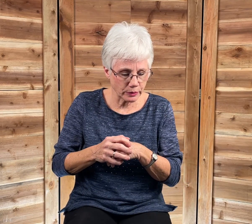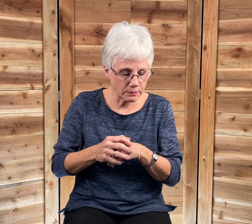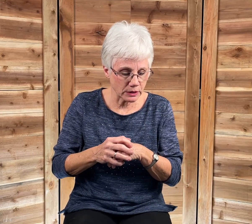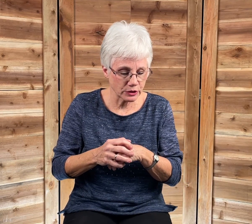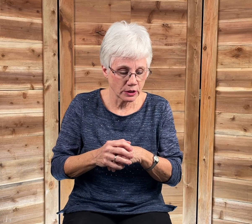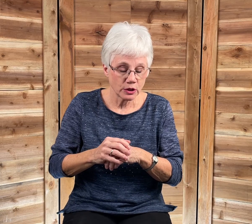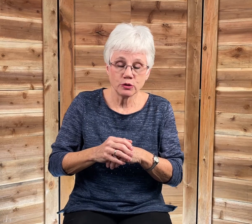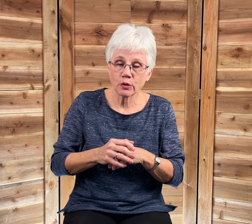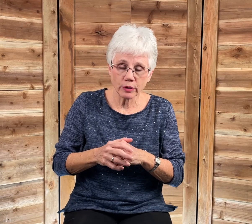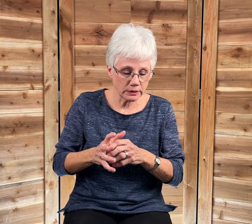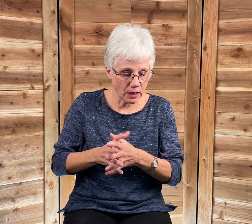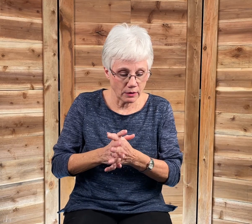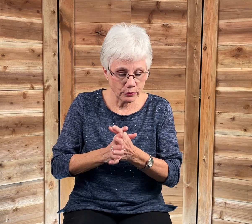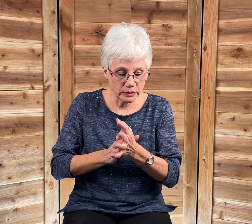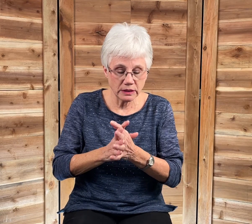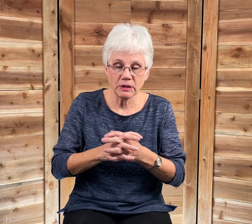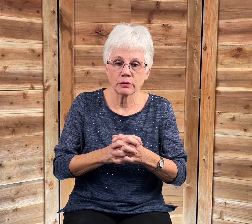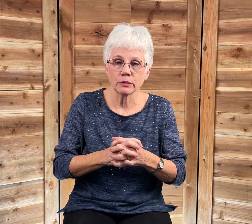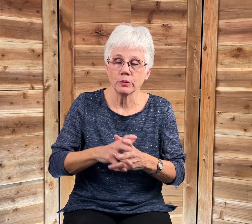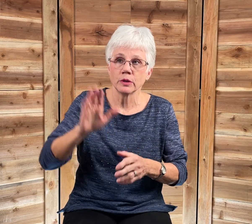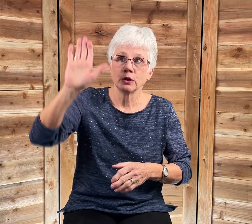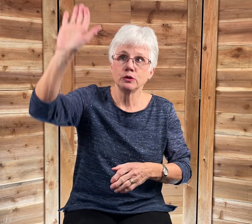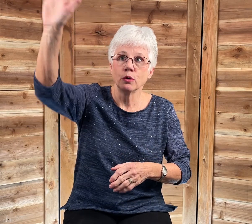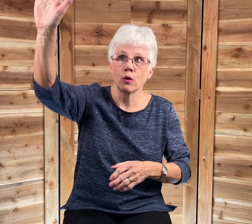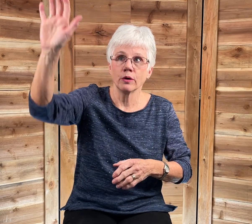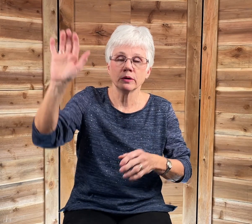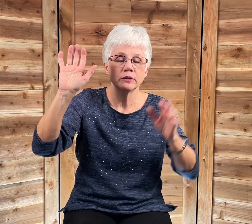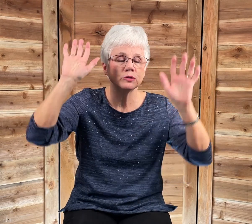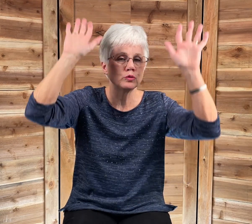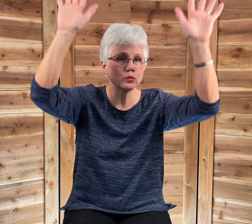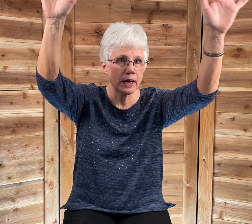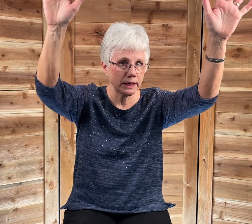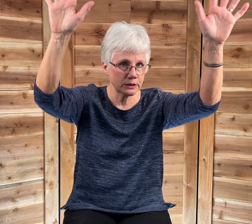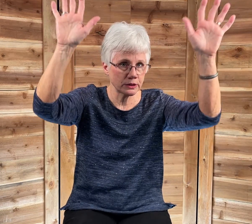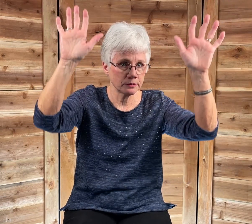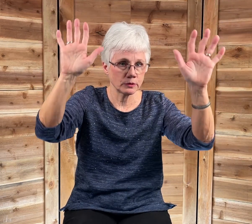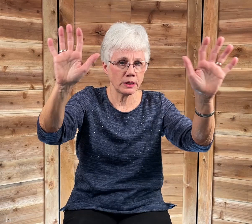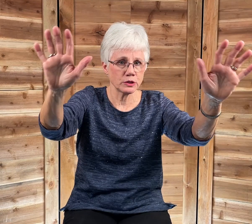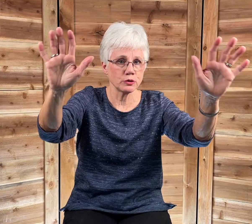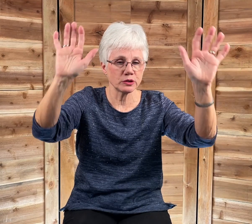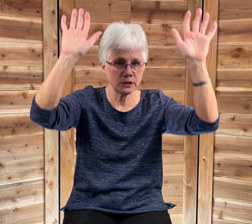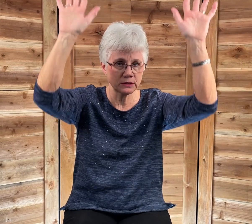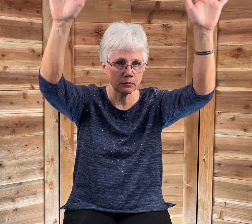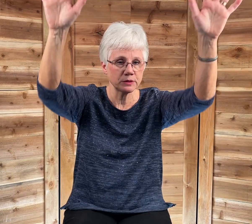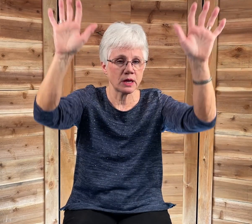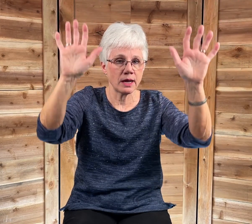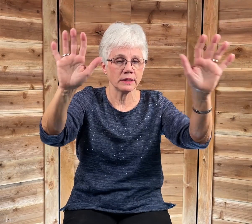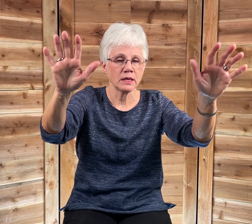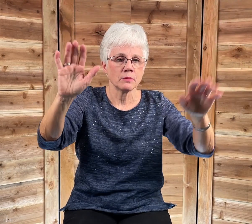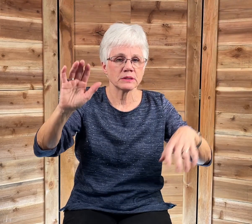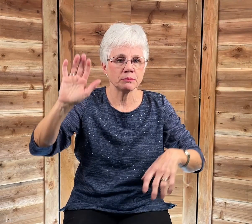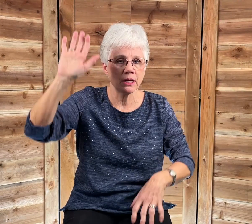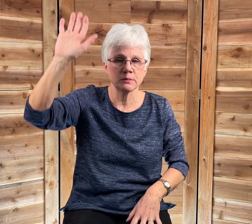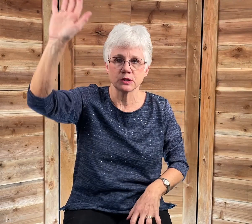verses pretty much, your great love will lead me through. Your great. Great is usually a double